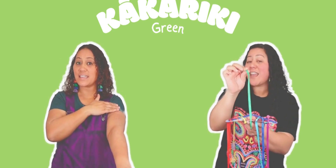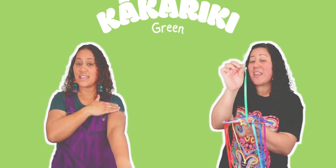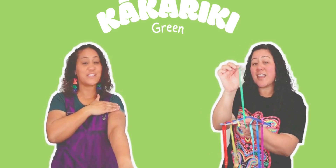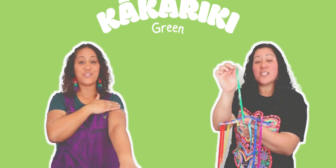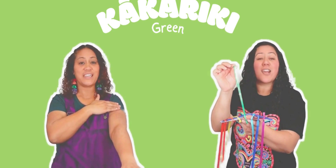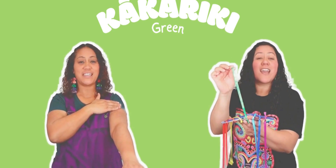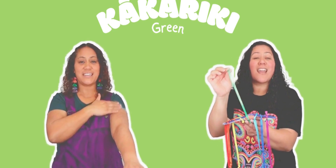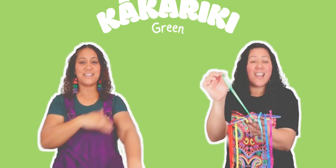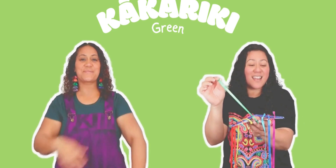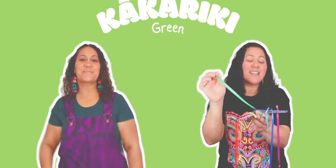is green.